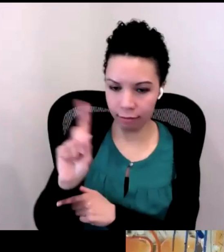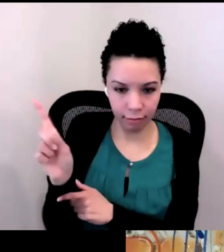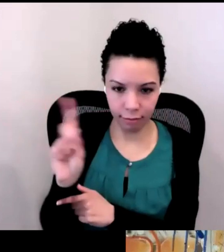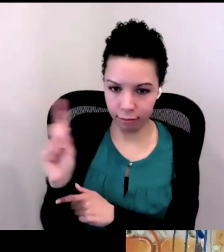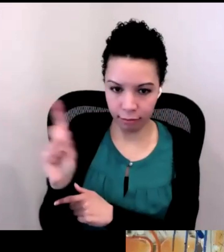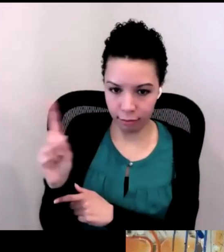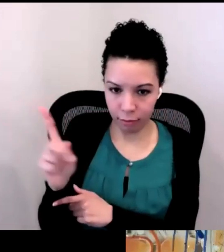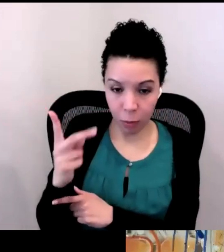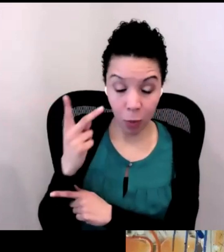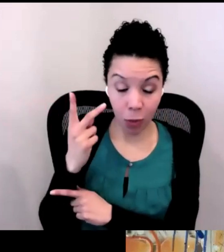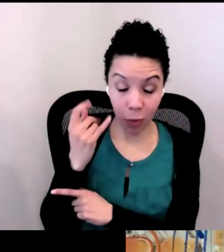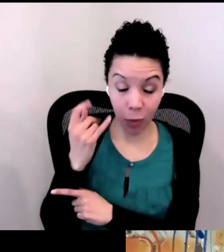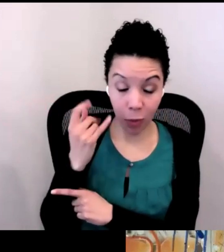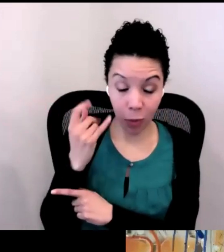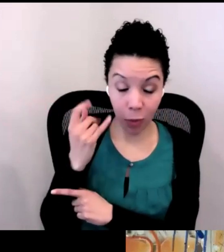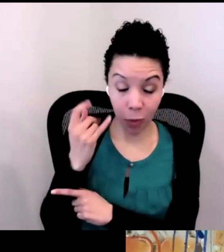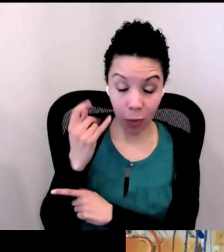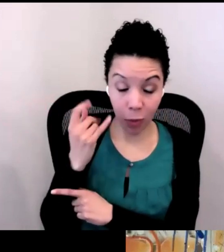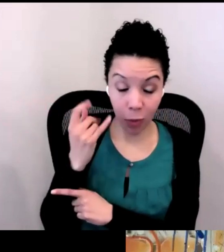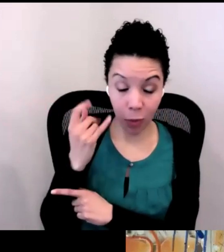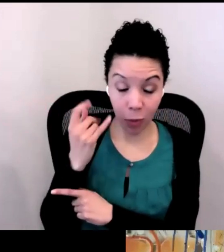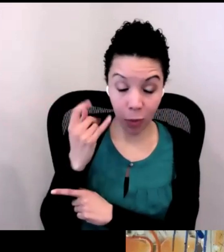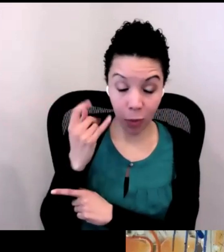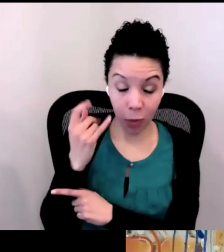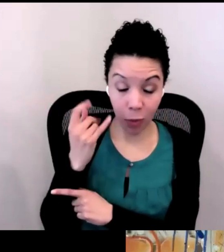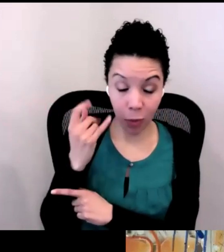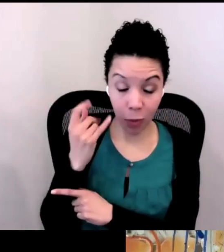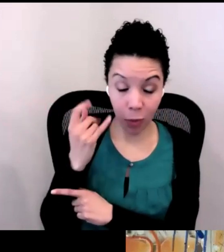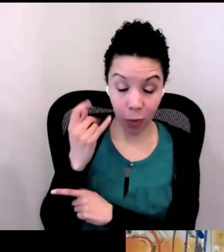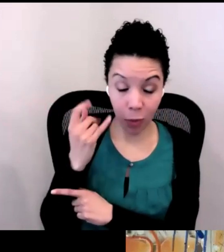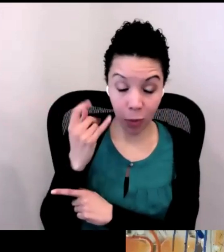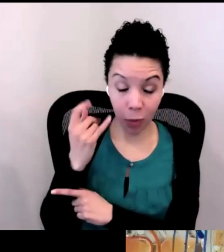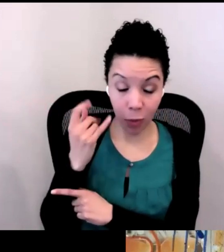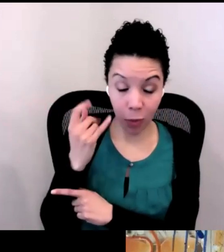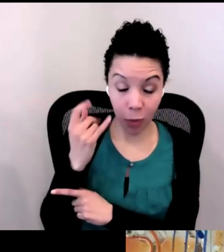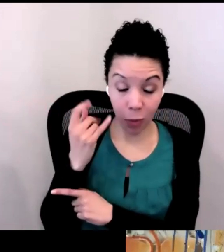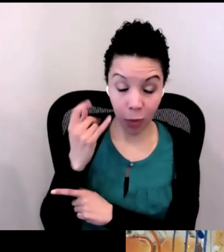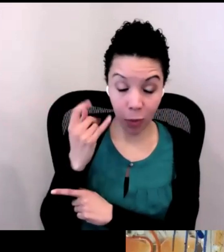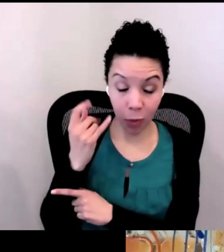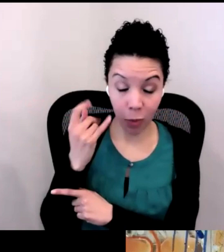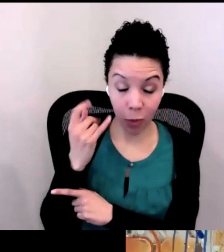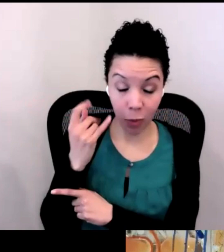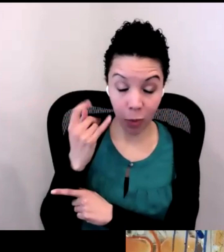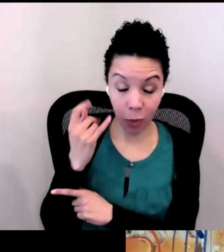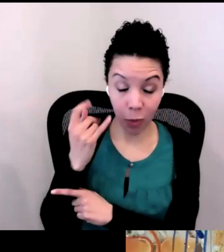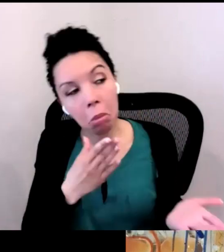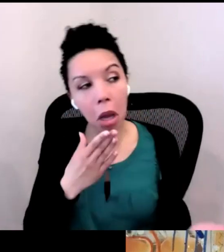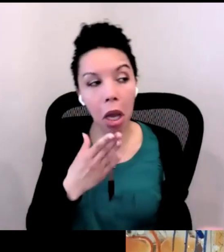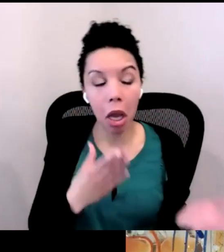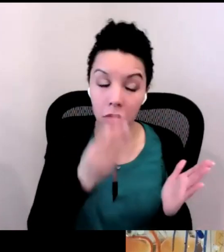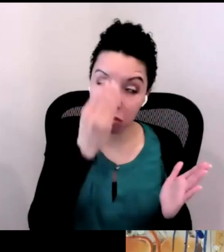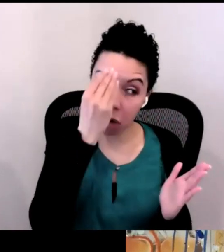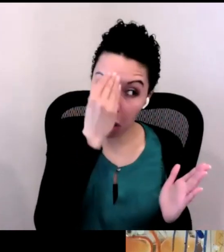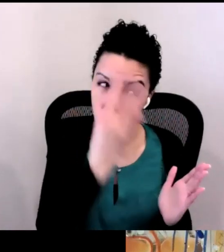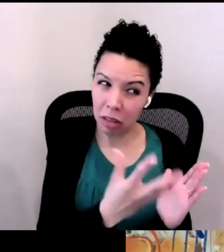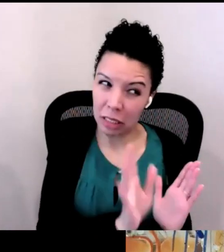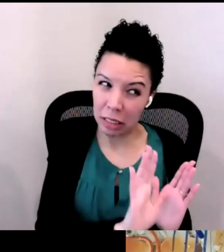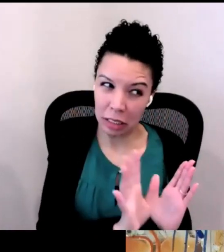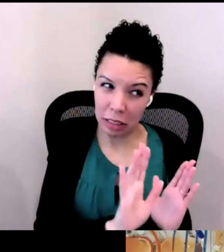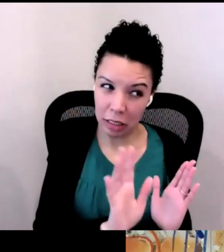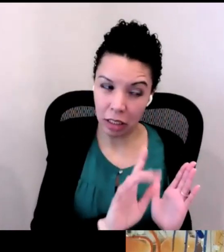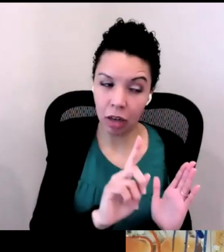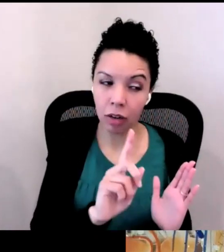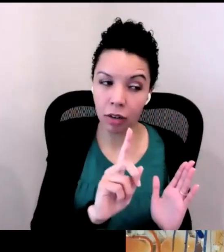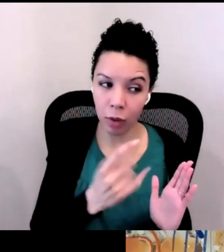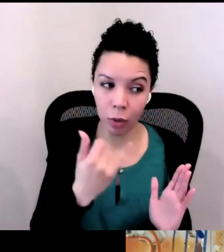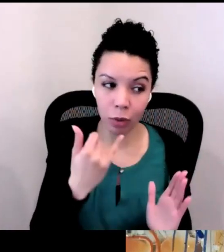you're out. Well, or at least you're going to have to work your way back up into her good graces, right? So really good